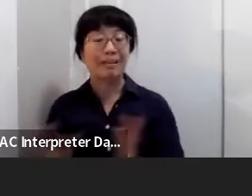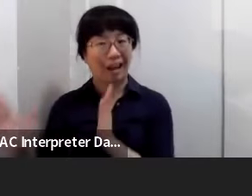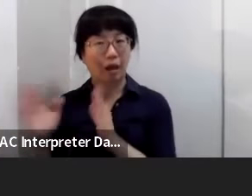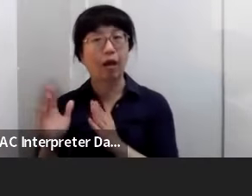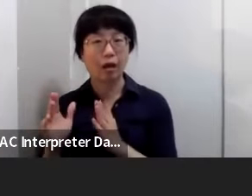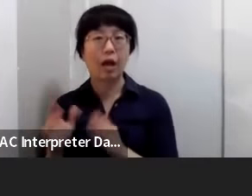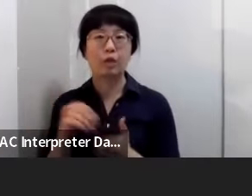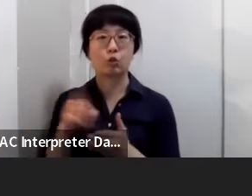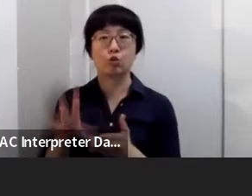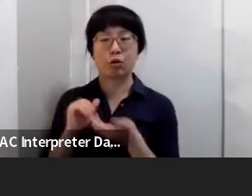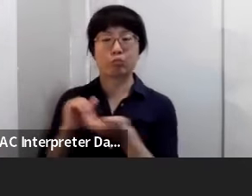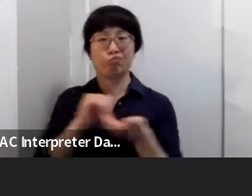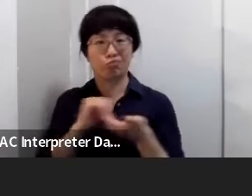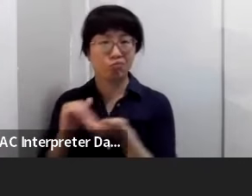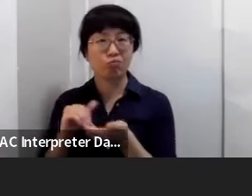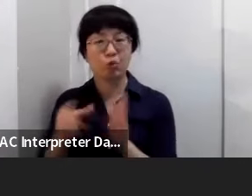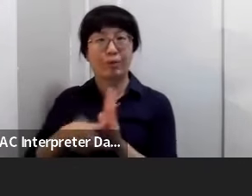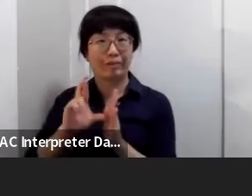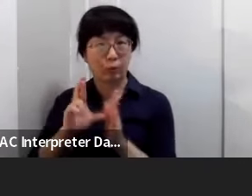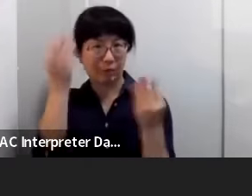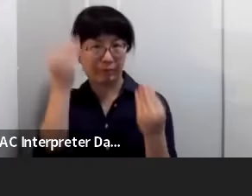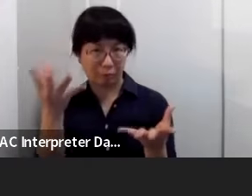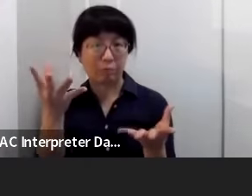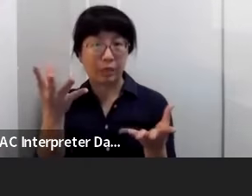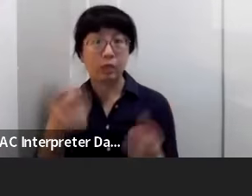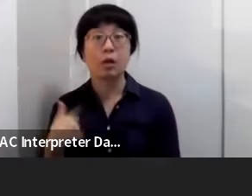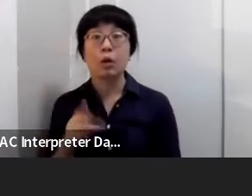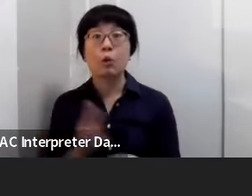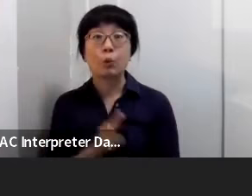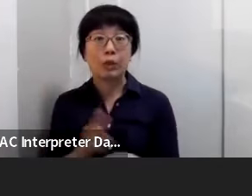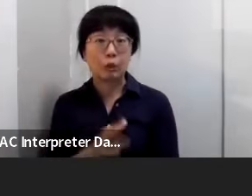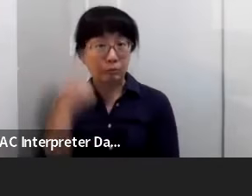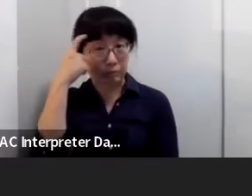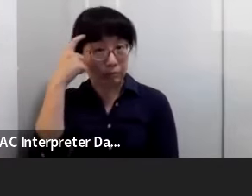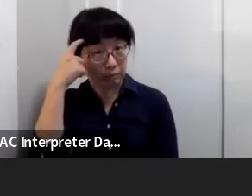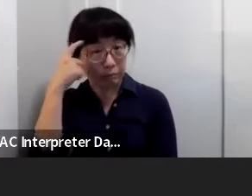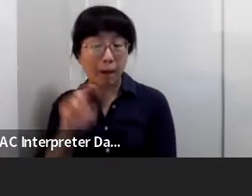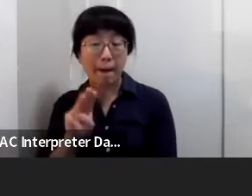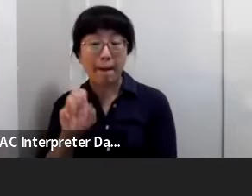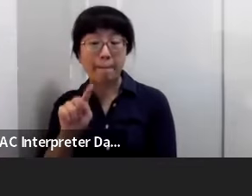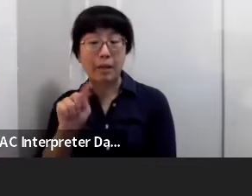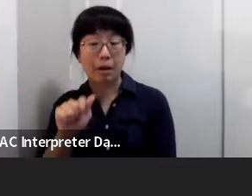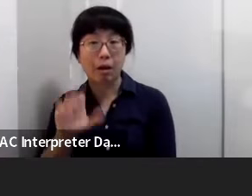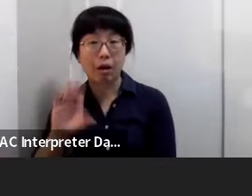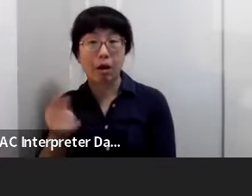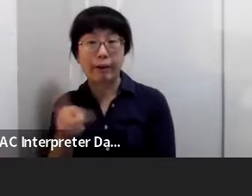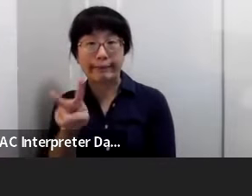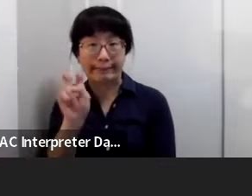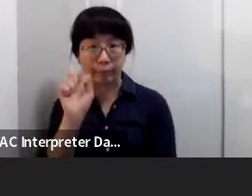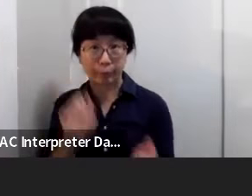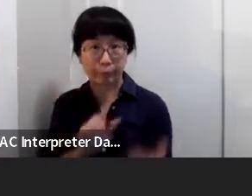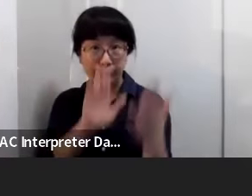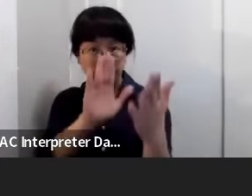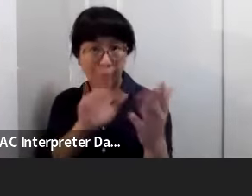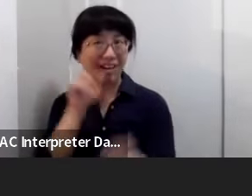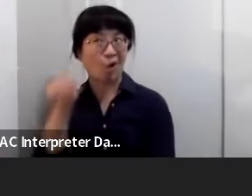together to review the material and process the information. We use a metacognitive approach. They don't just cover what the content is, but